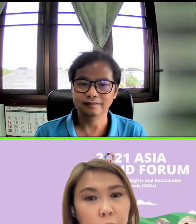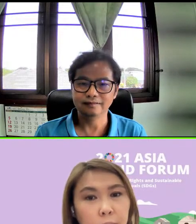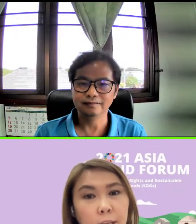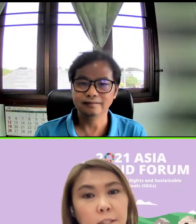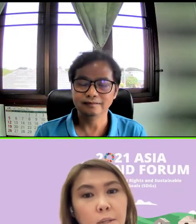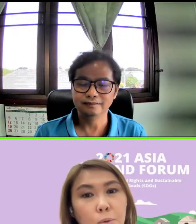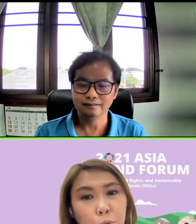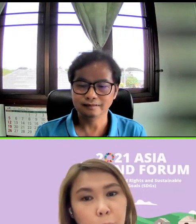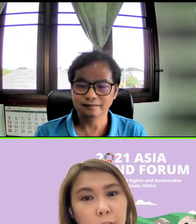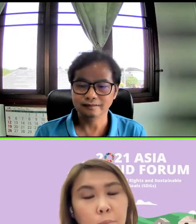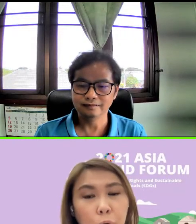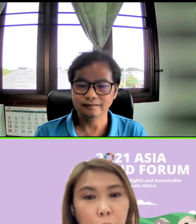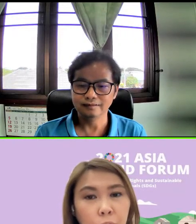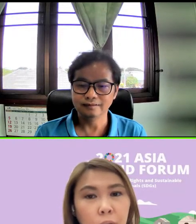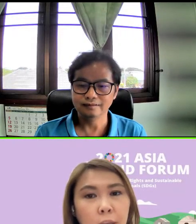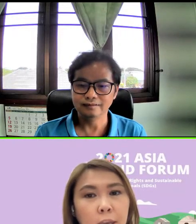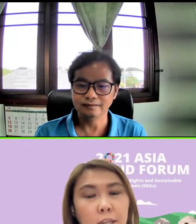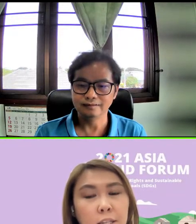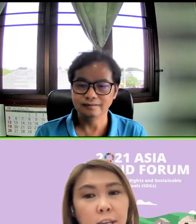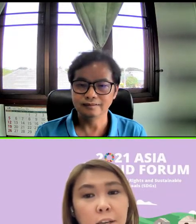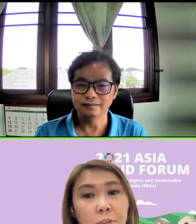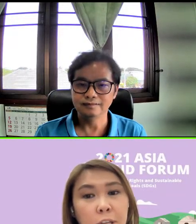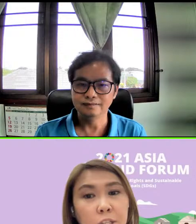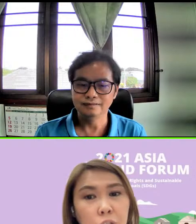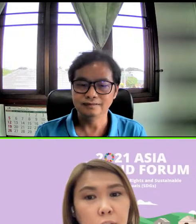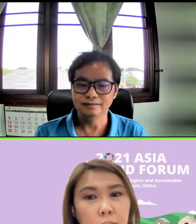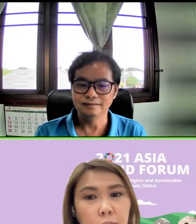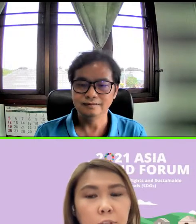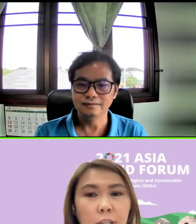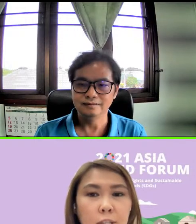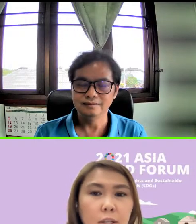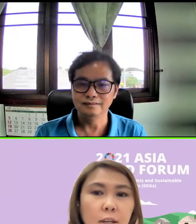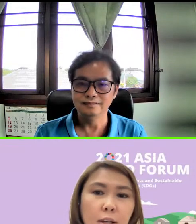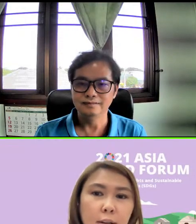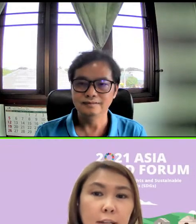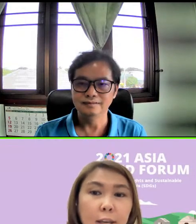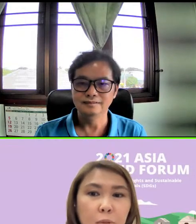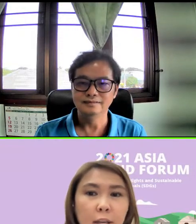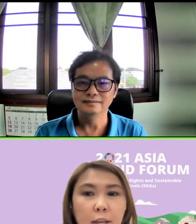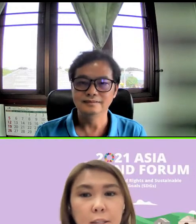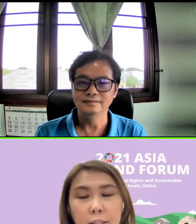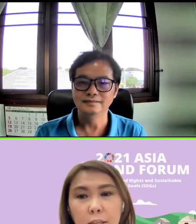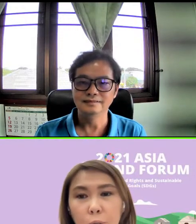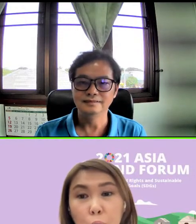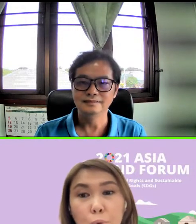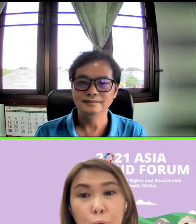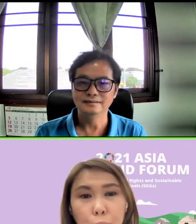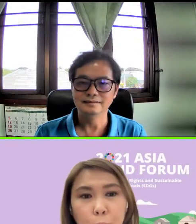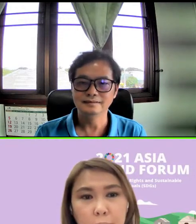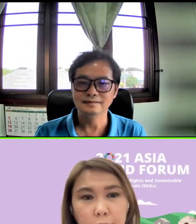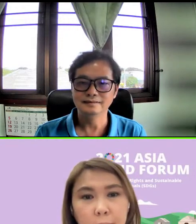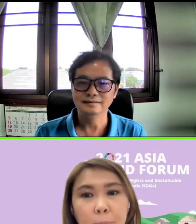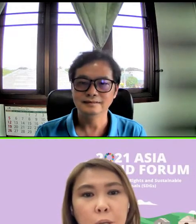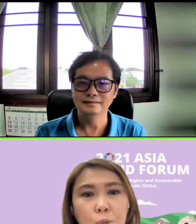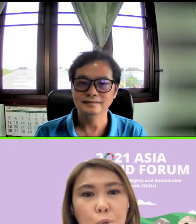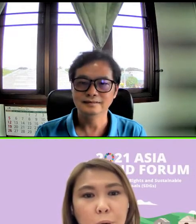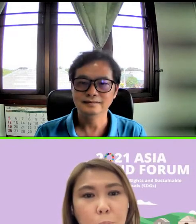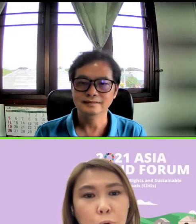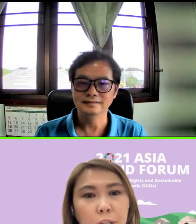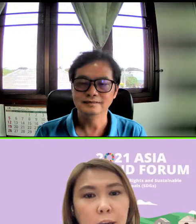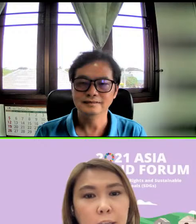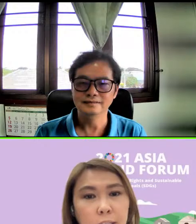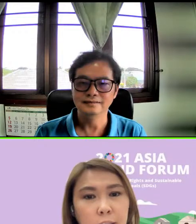from rural and urban both. And they have the initiative, they named the Go Rurban, yeah,